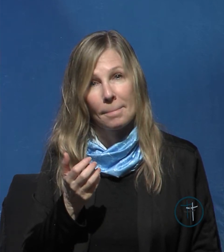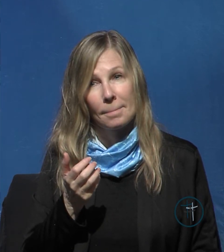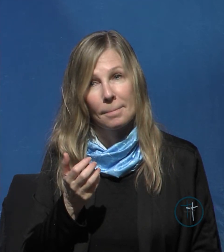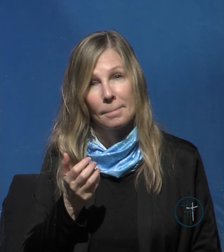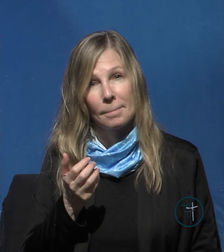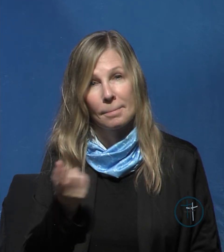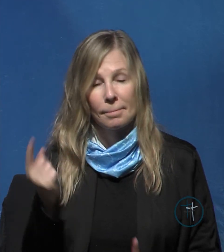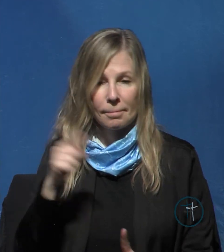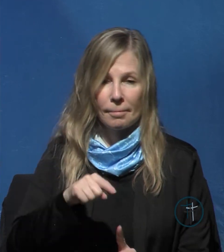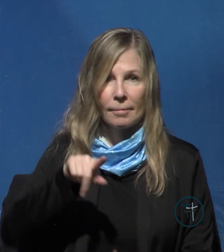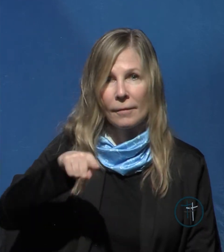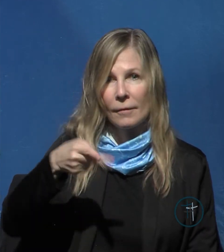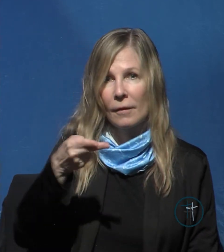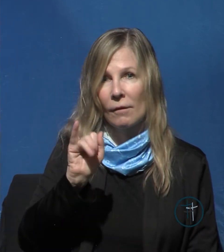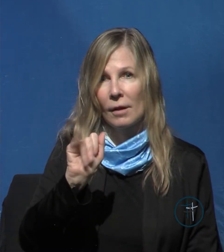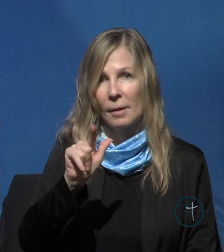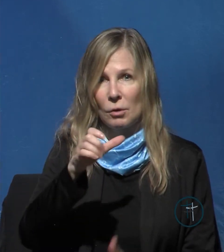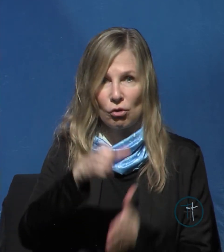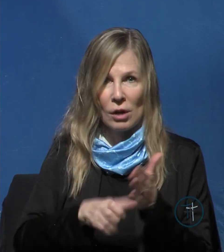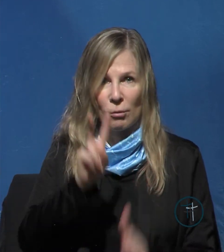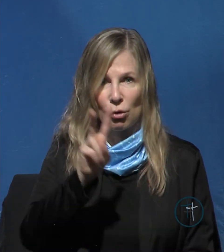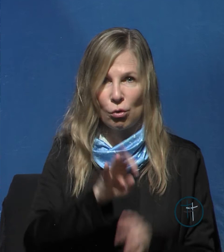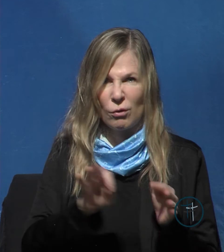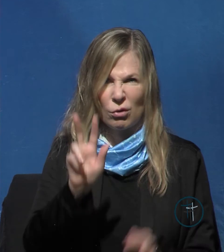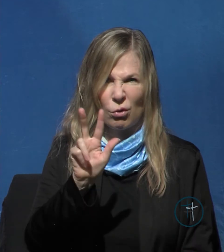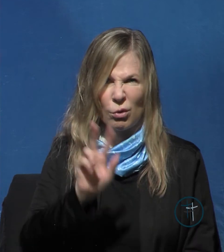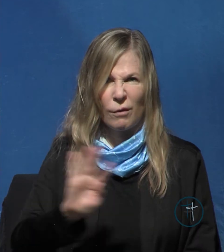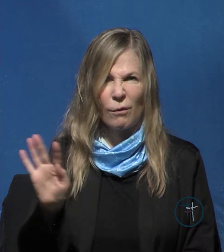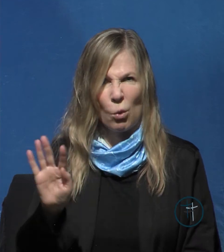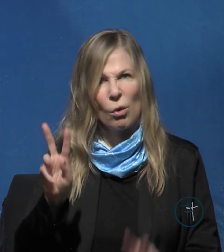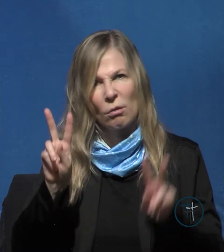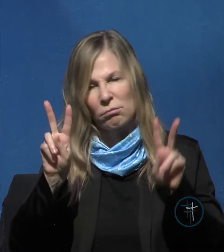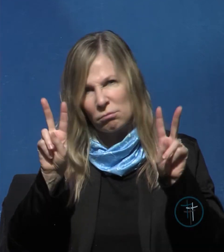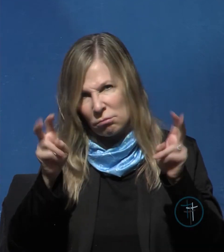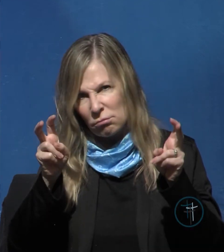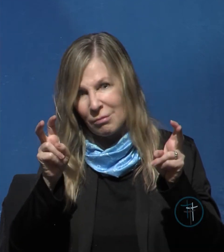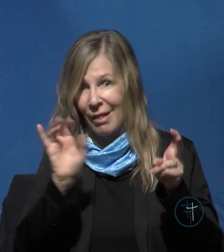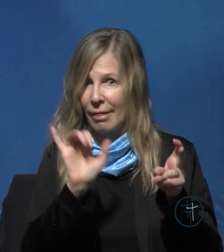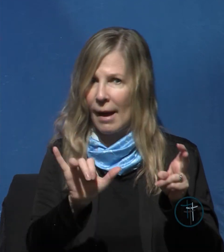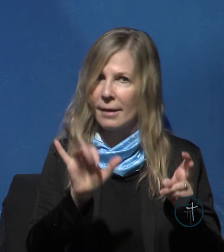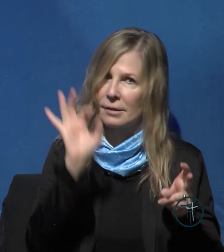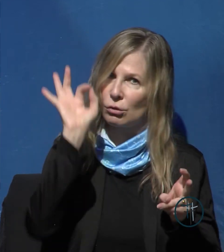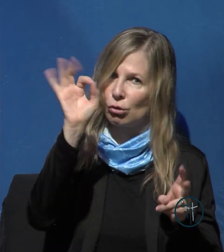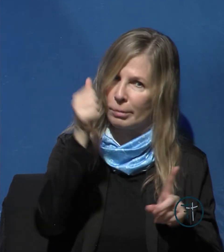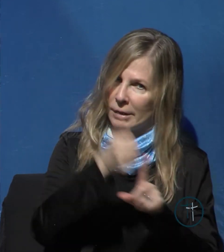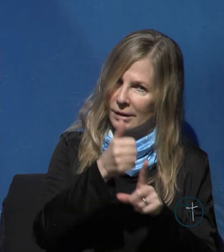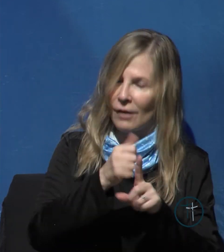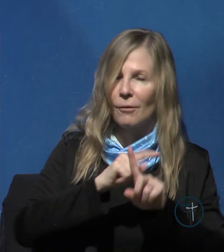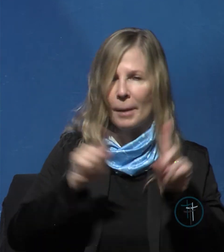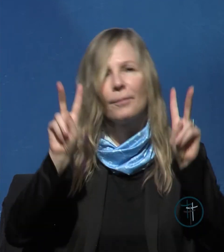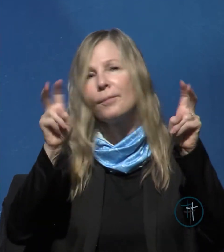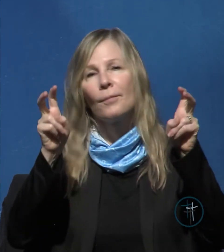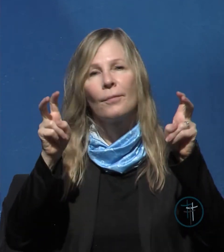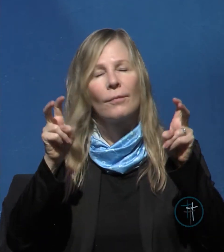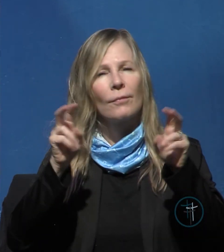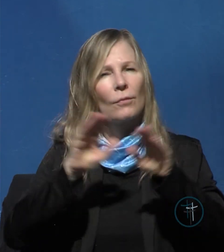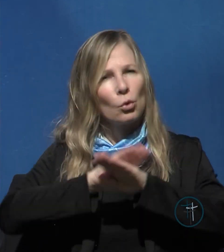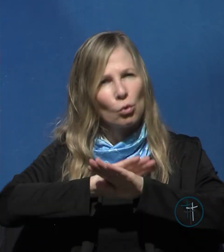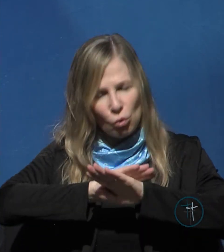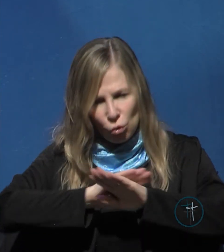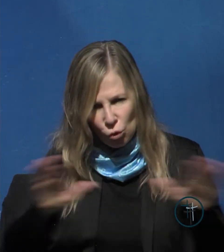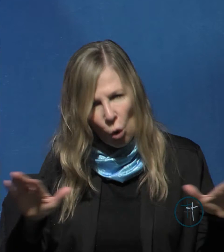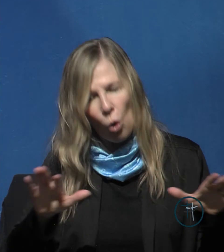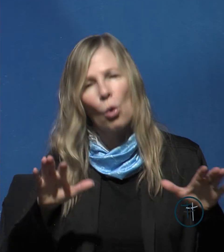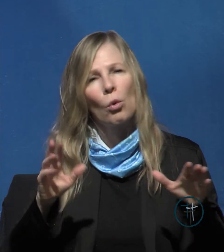I come back to Philippians 2, verses 3 and 4. I could just read it, and that could be the sermon in and of itself. Do nothing from selfishness or